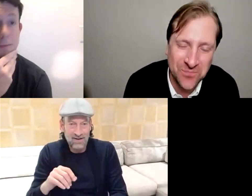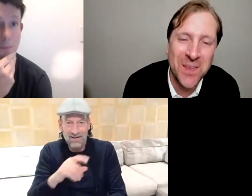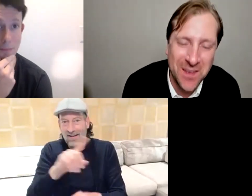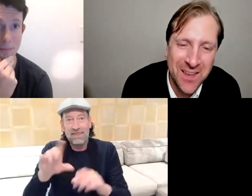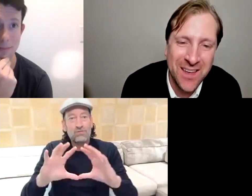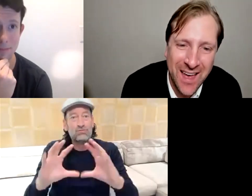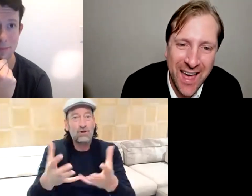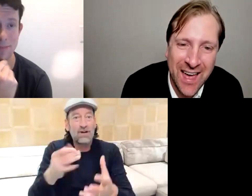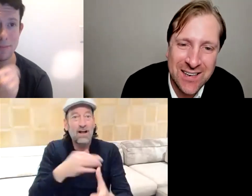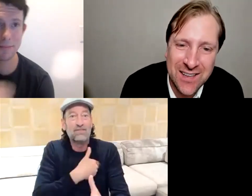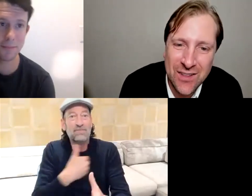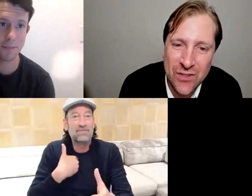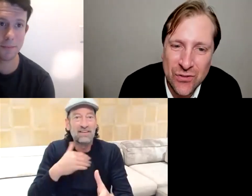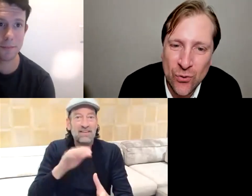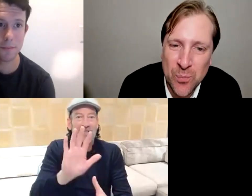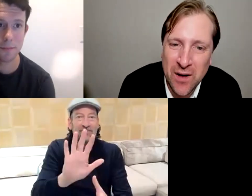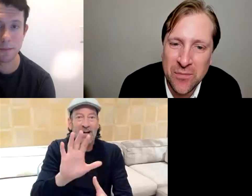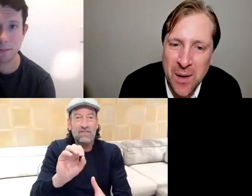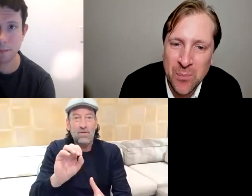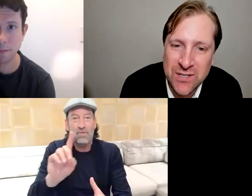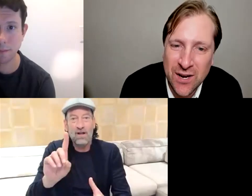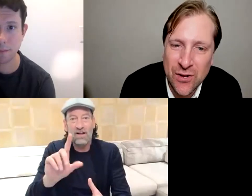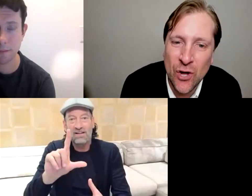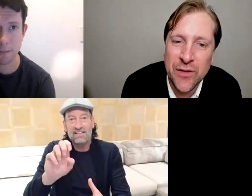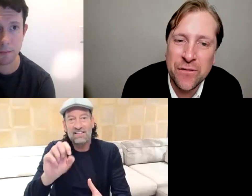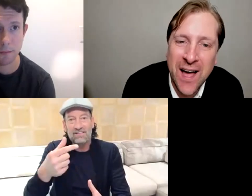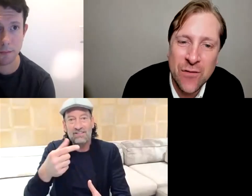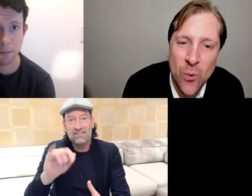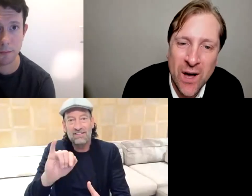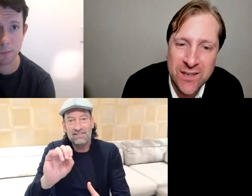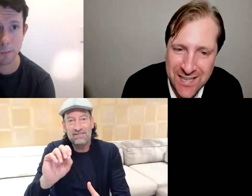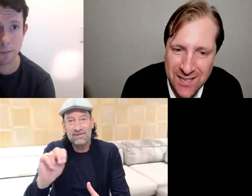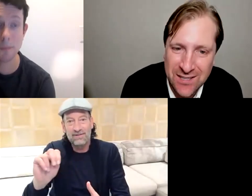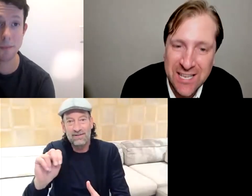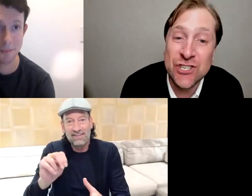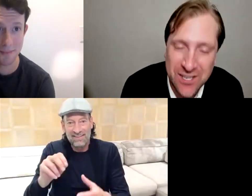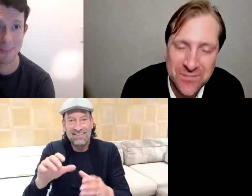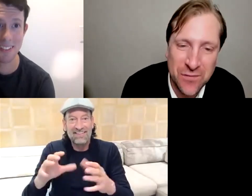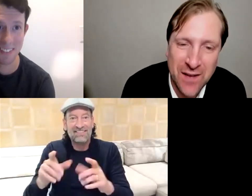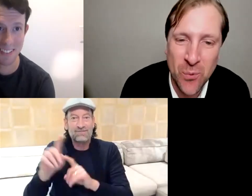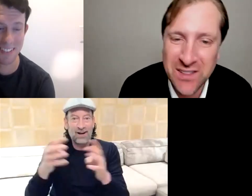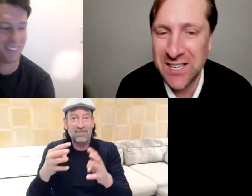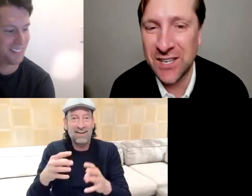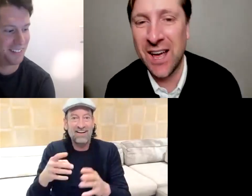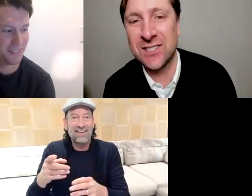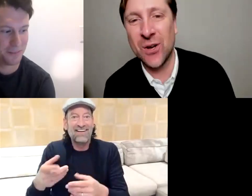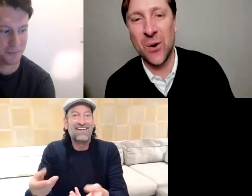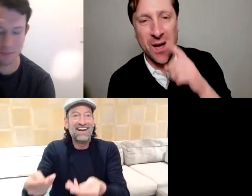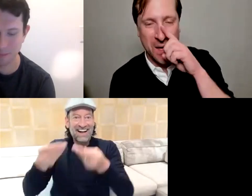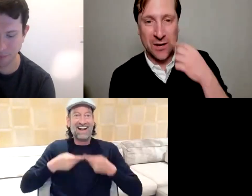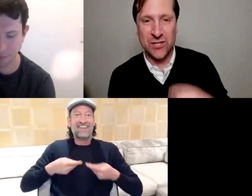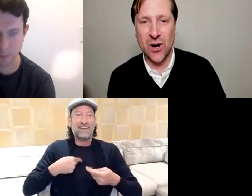Diego. And the group of members there, they're called the 501 Legion, the 501 Legion. And